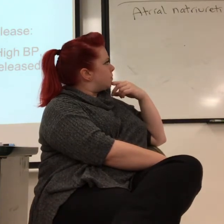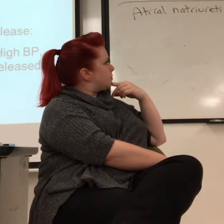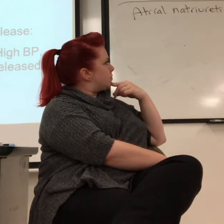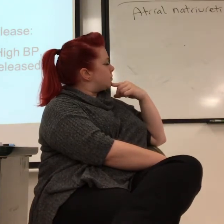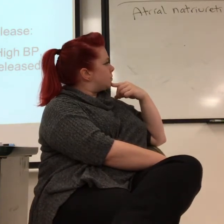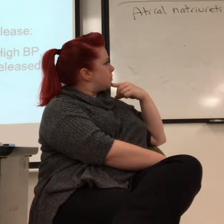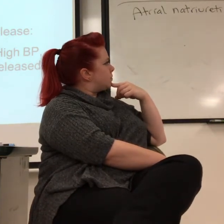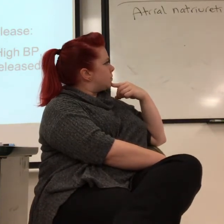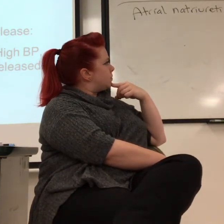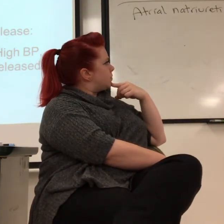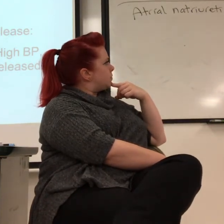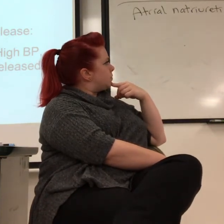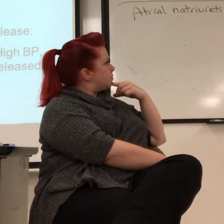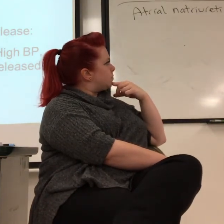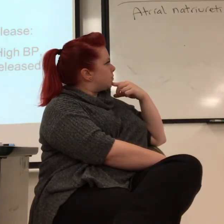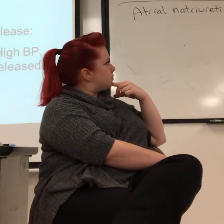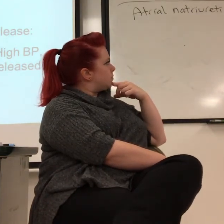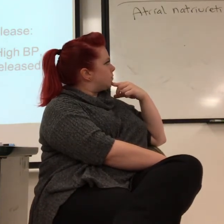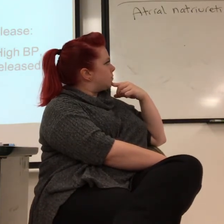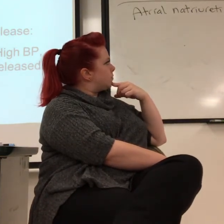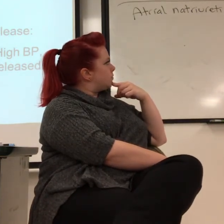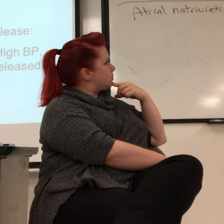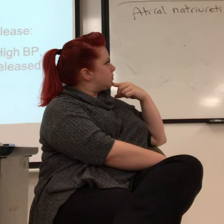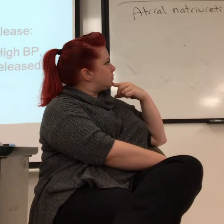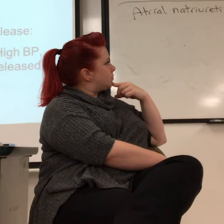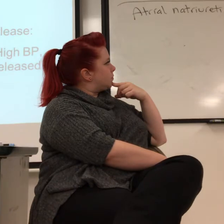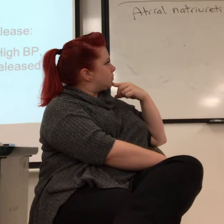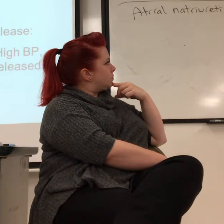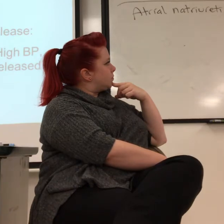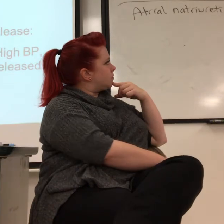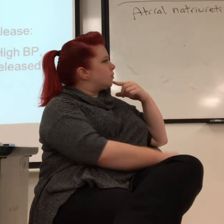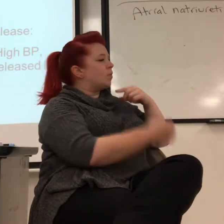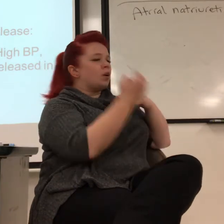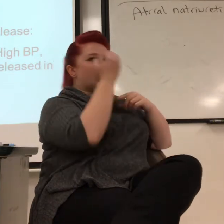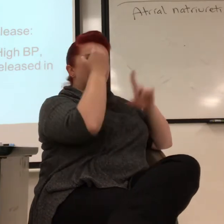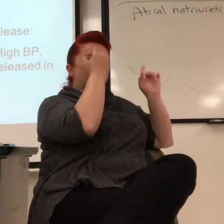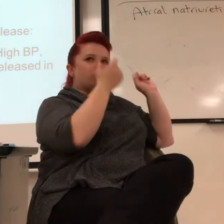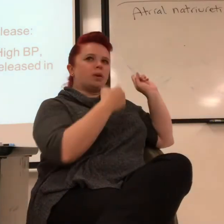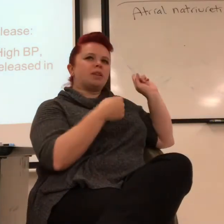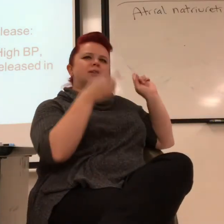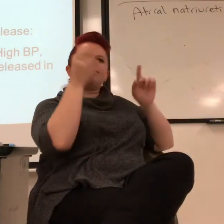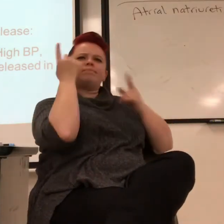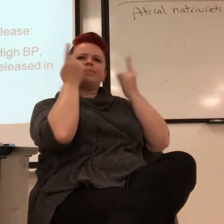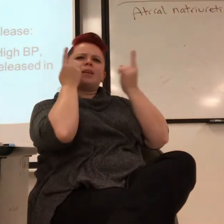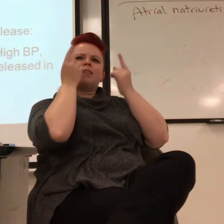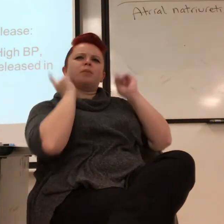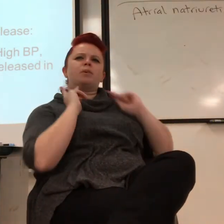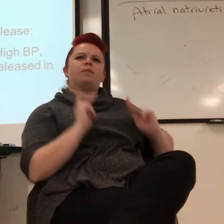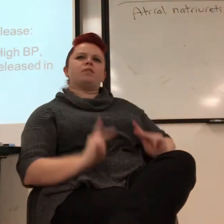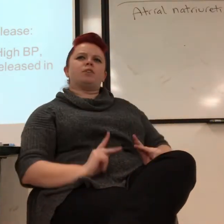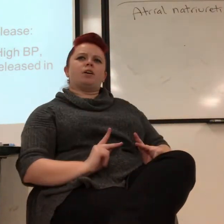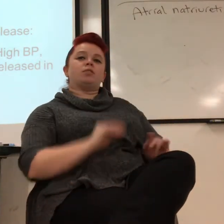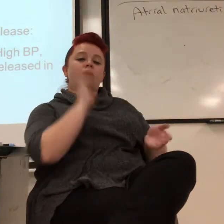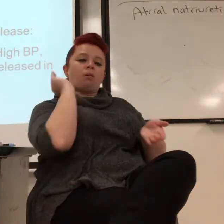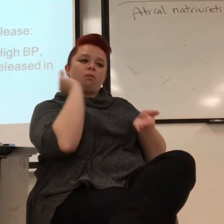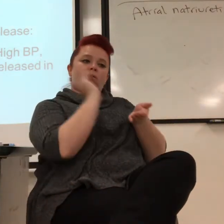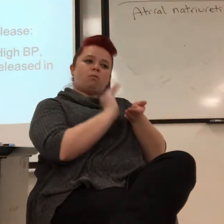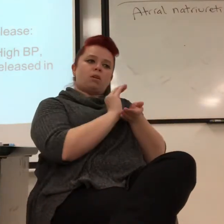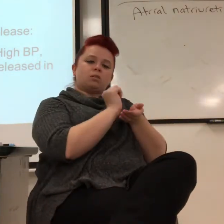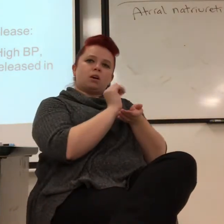aldosterone's release. Knowing that fact, think about the physiology. Less aldosterone